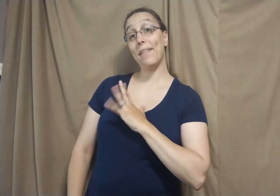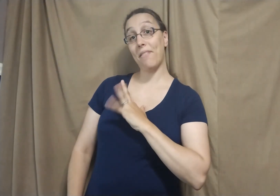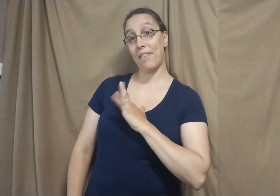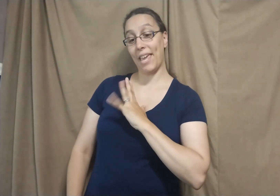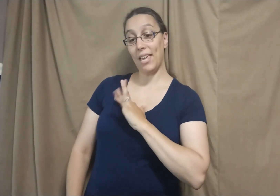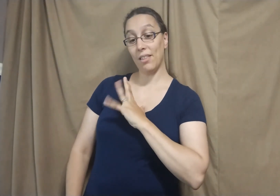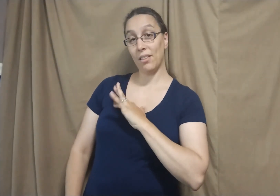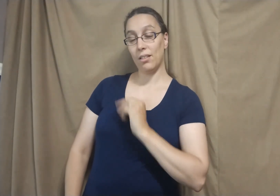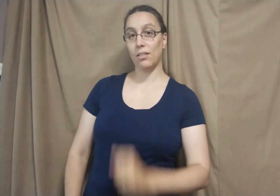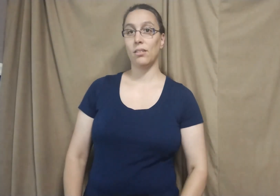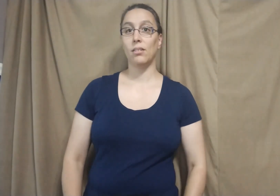fancy,